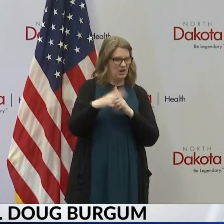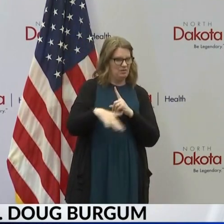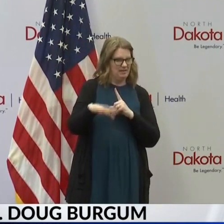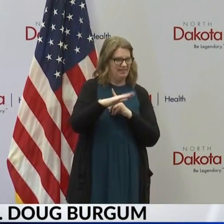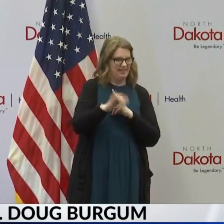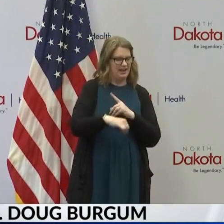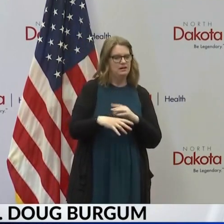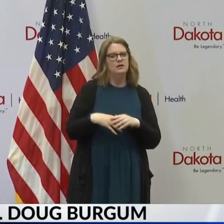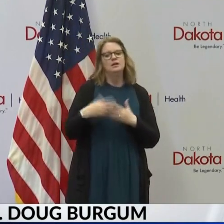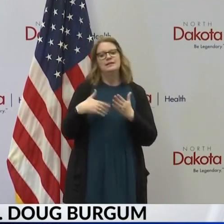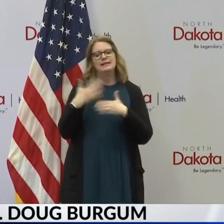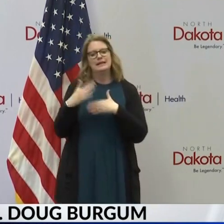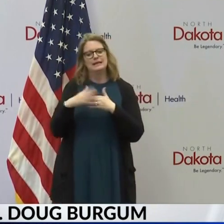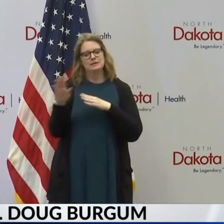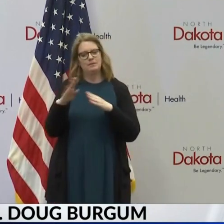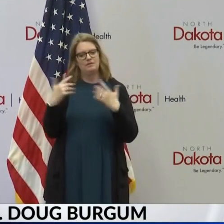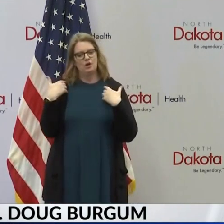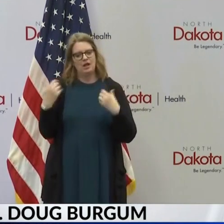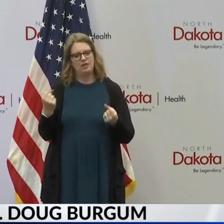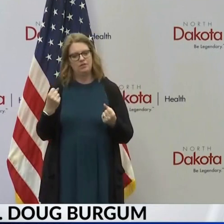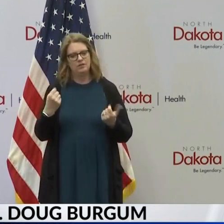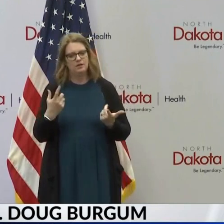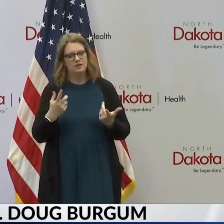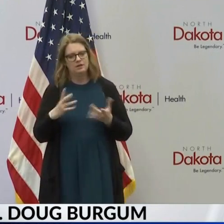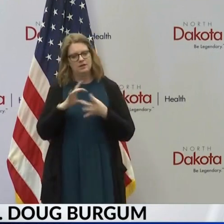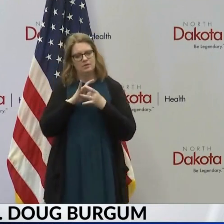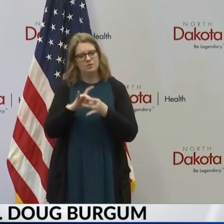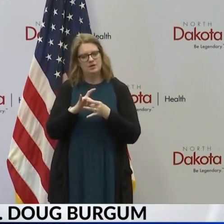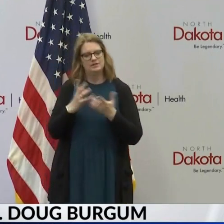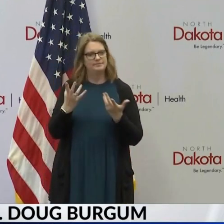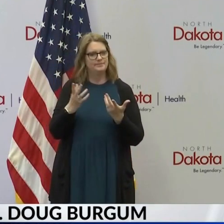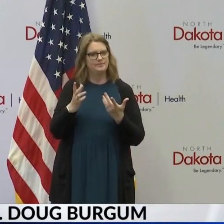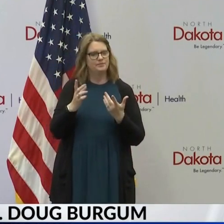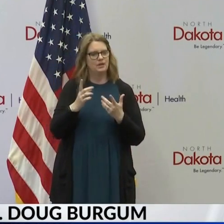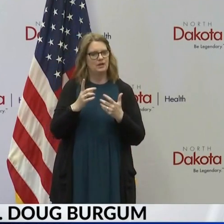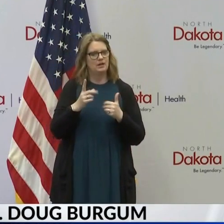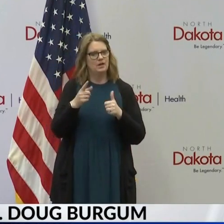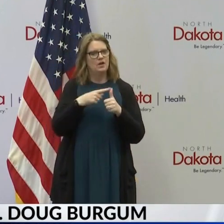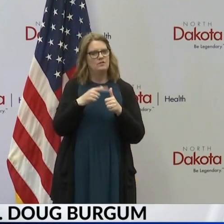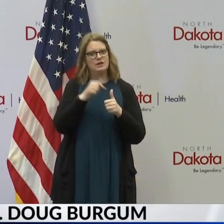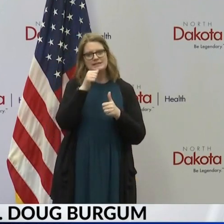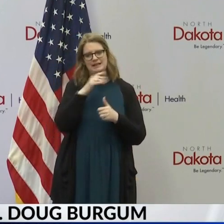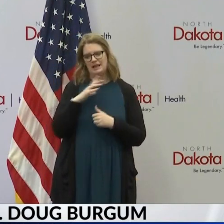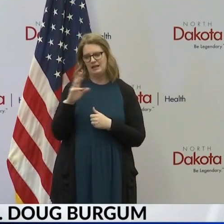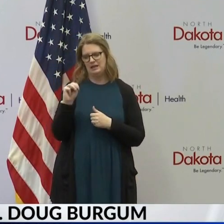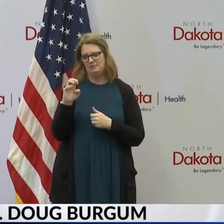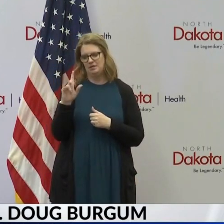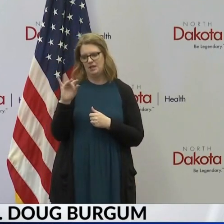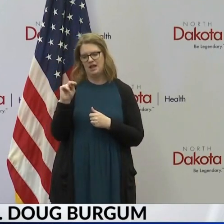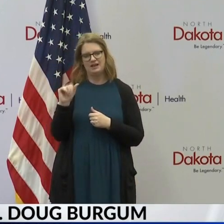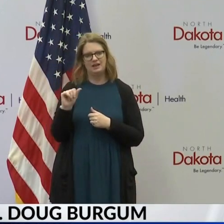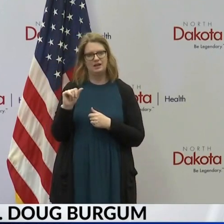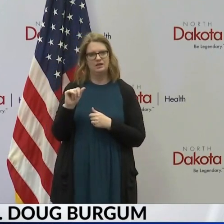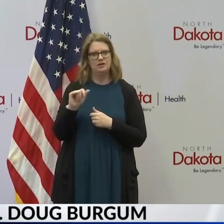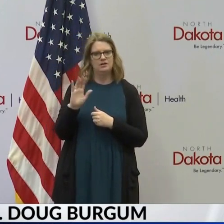The next on the behavioral health update, which again ties into the theme yesterday, because First Lady Melania, her